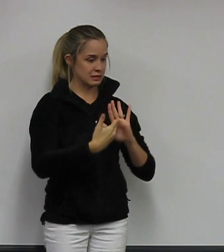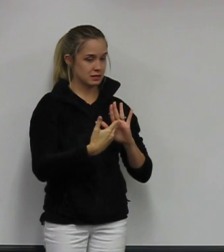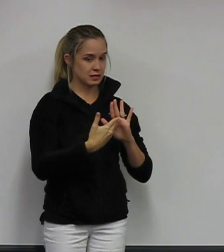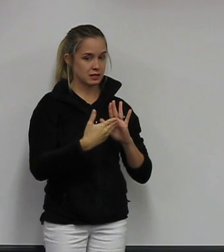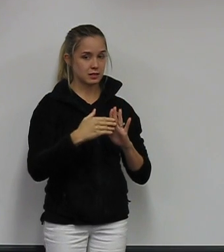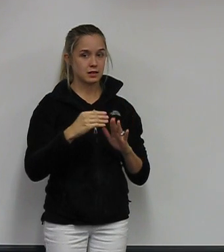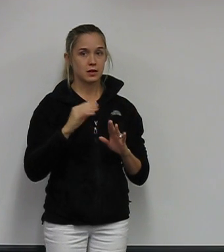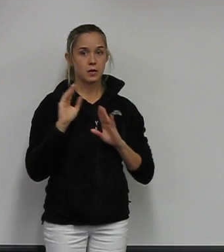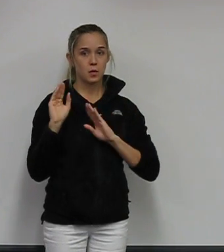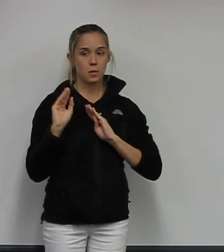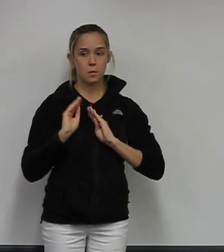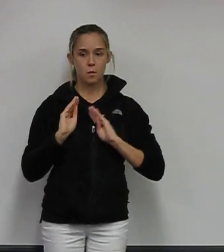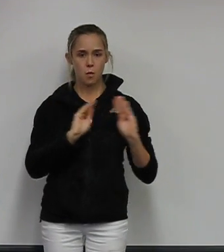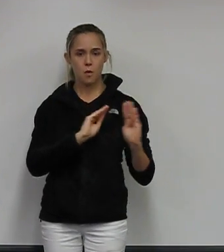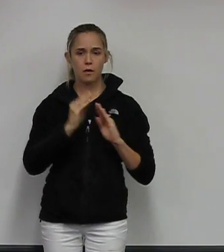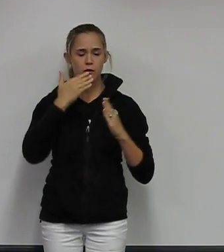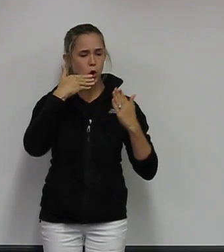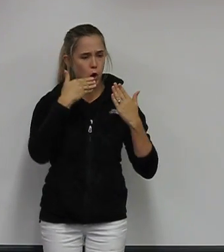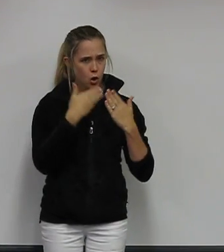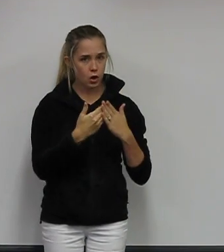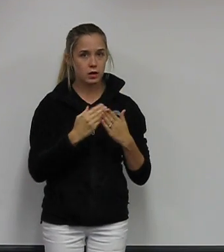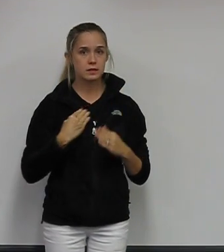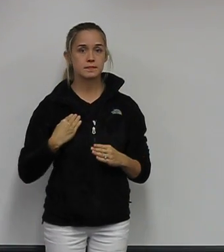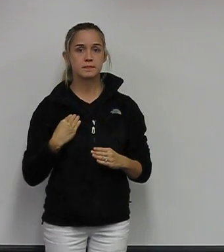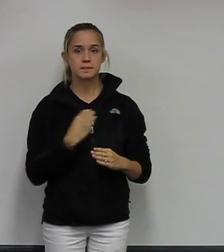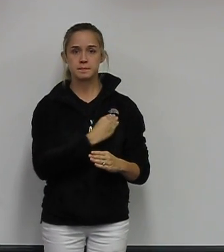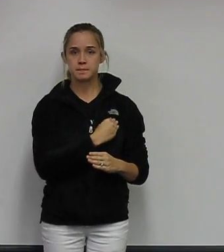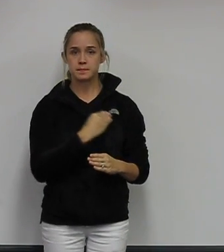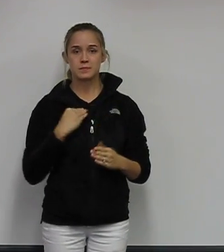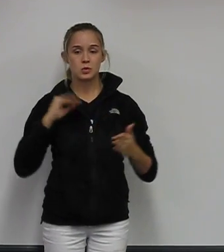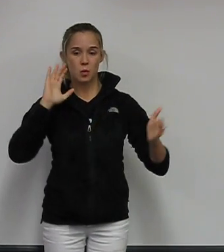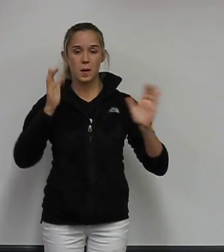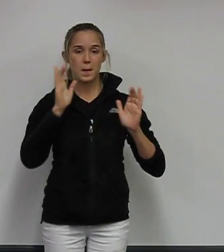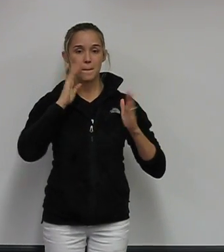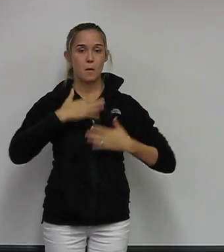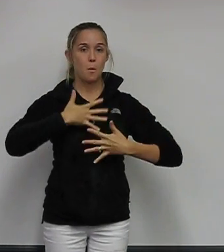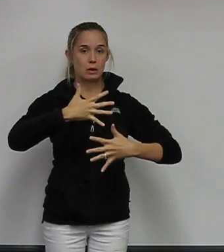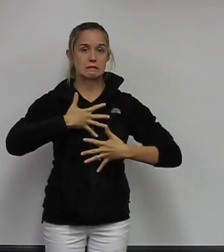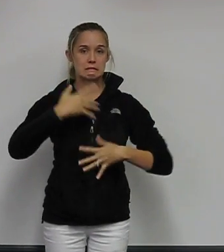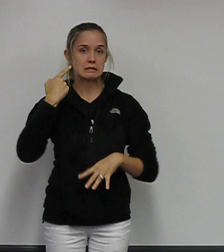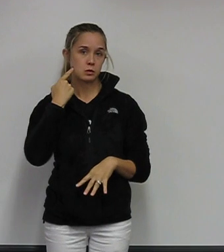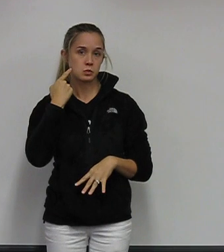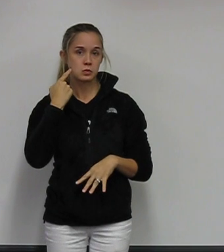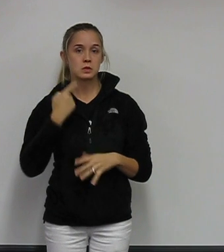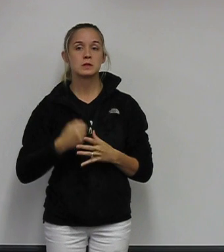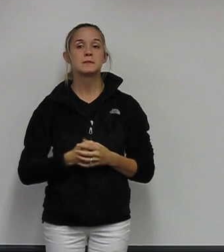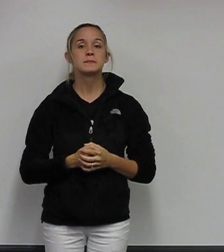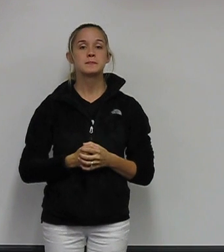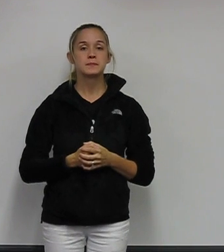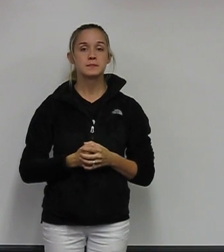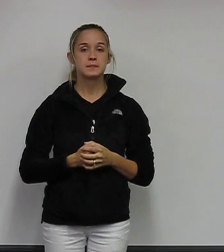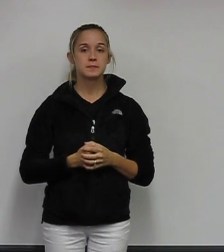side-to-side movement. Great. Side-to-side movement so we can compare breath sounds. And we follow the same